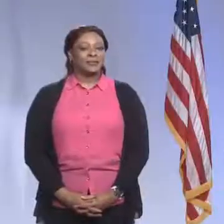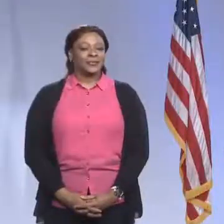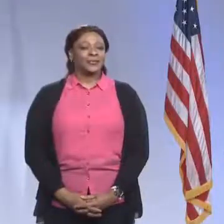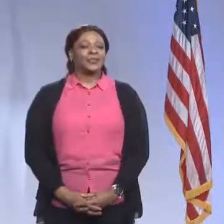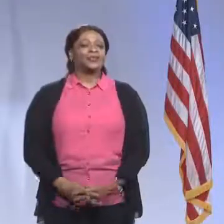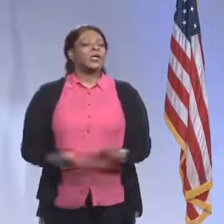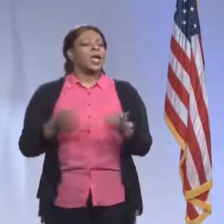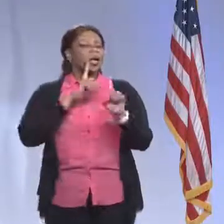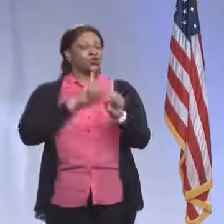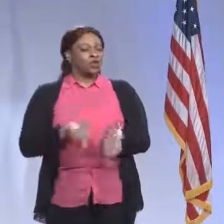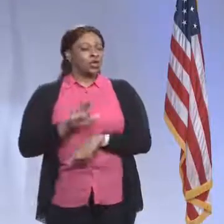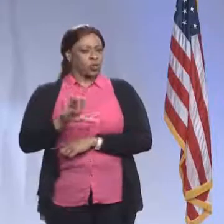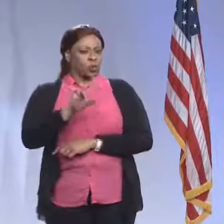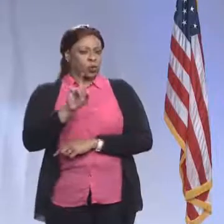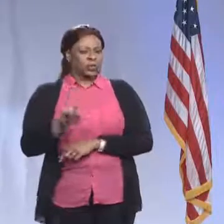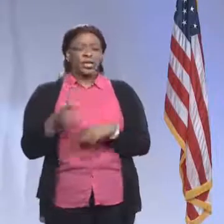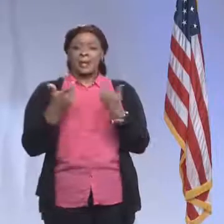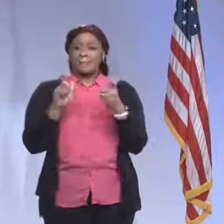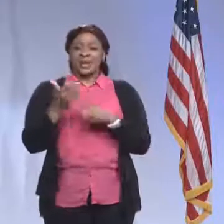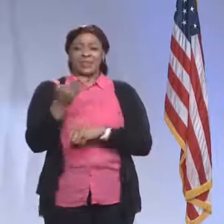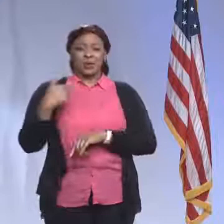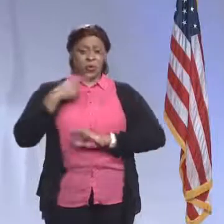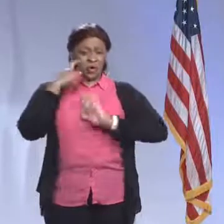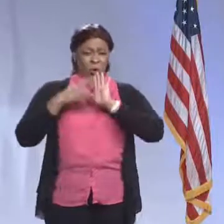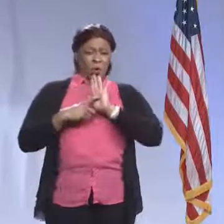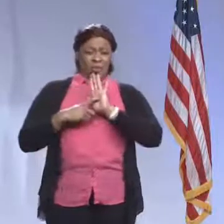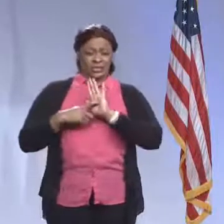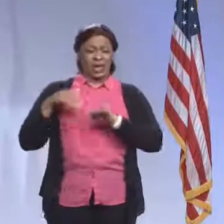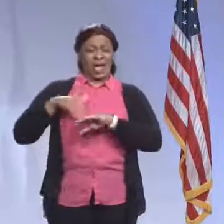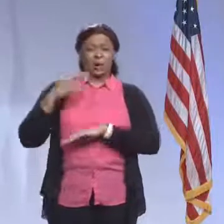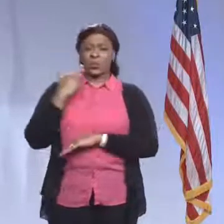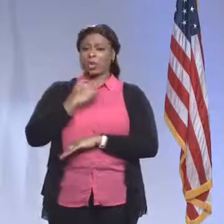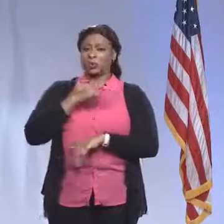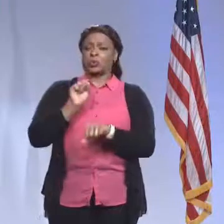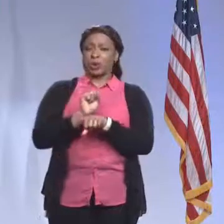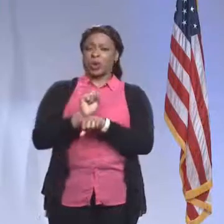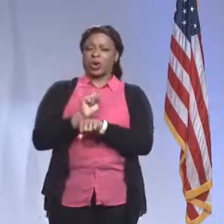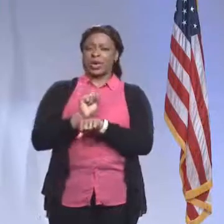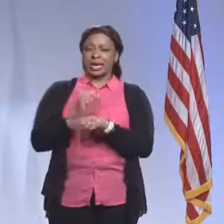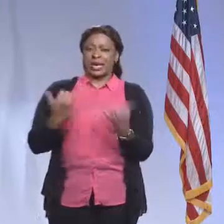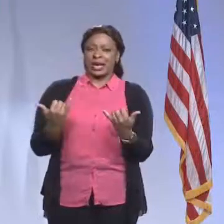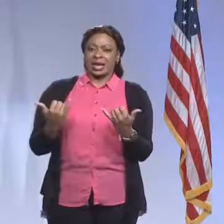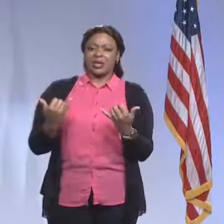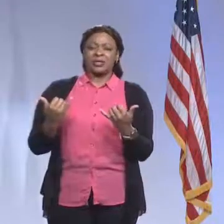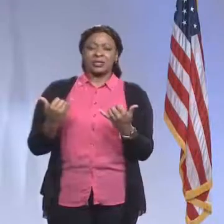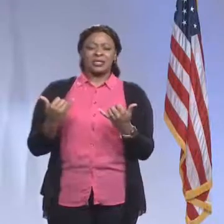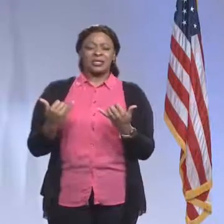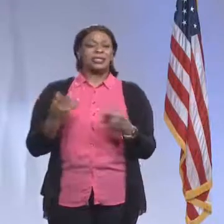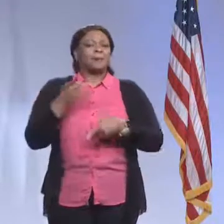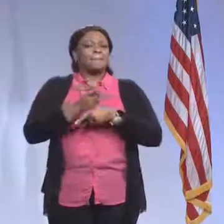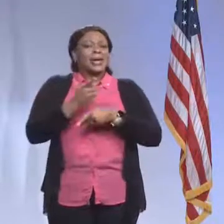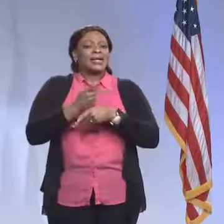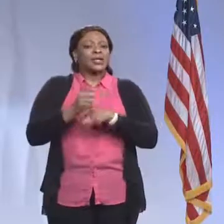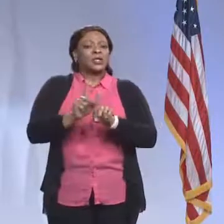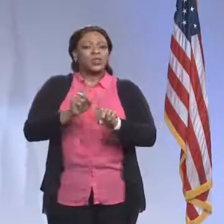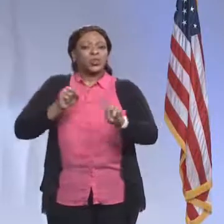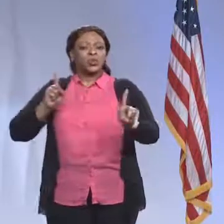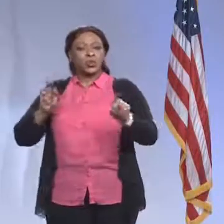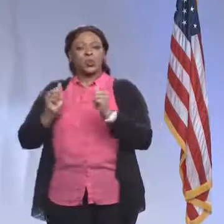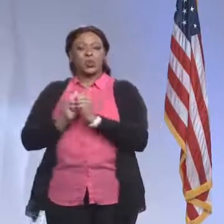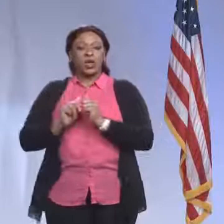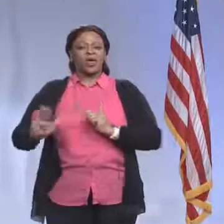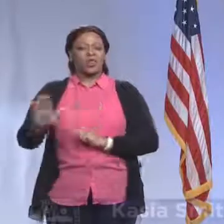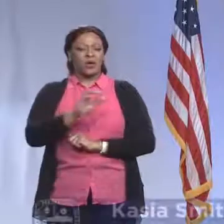So to address that question, the biggest thing that we have seen that restaurants are working with is also maintaining the social distance with their